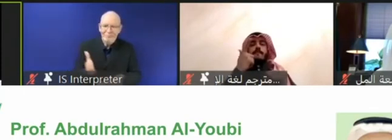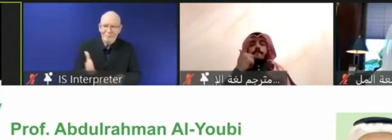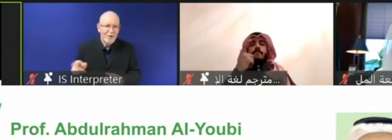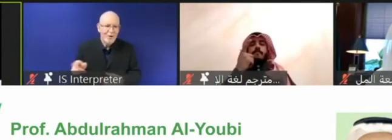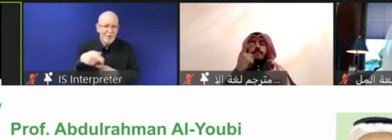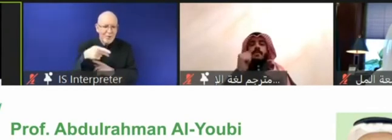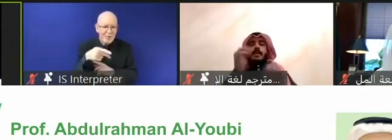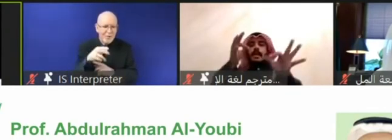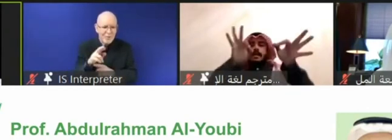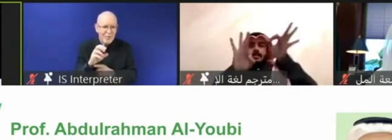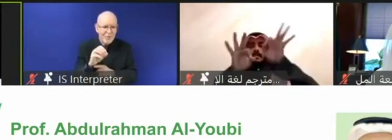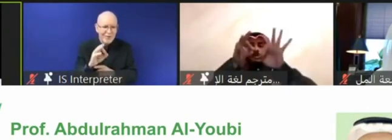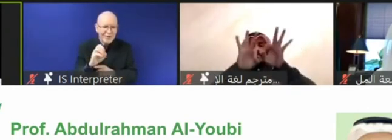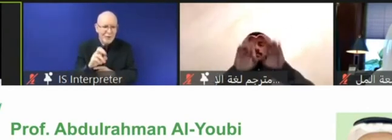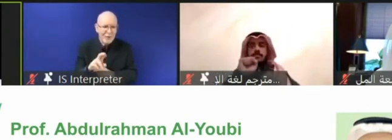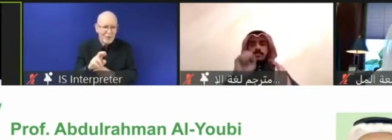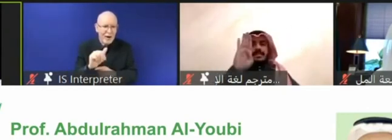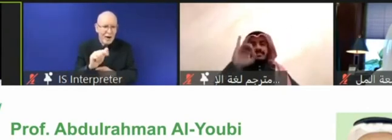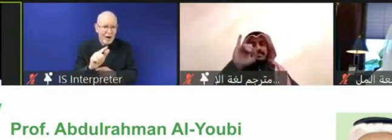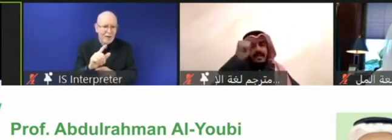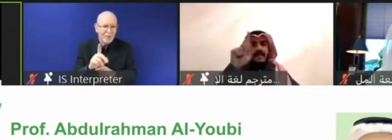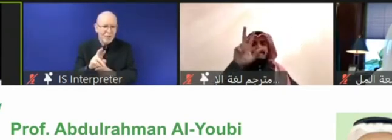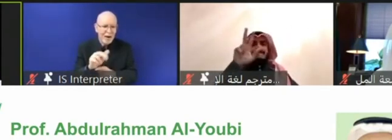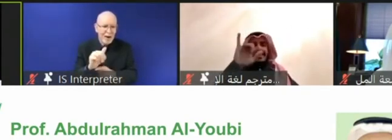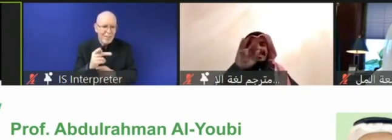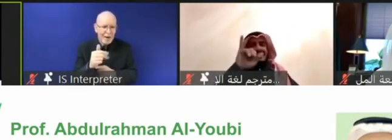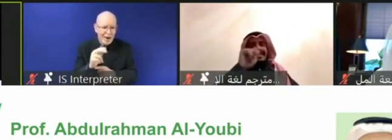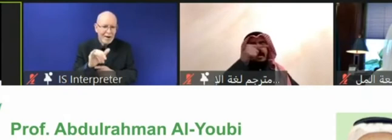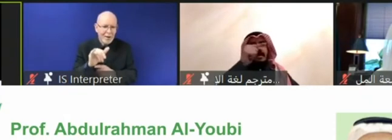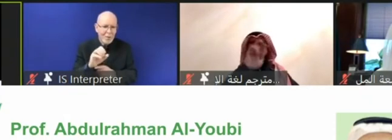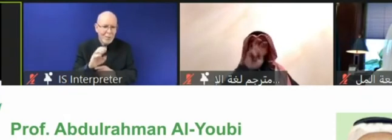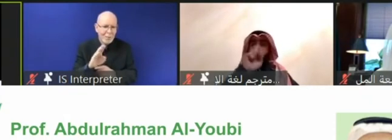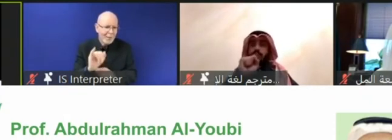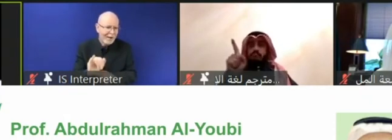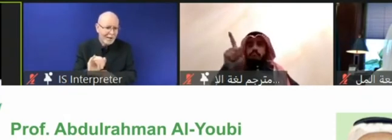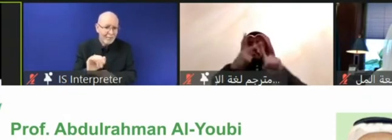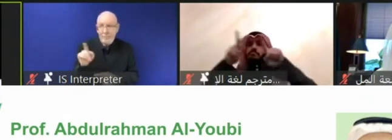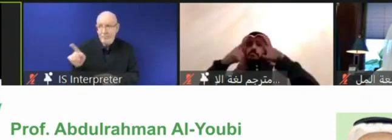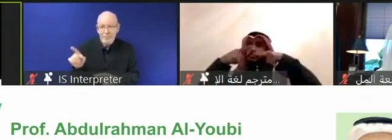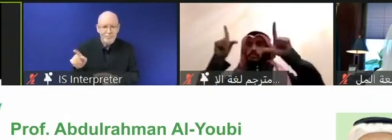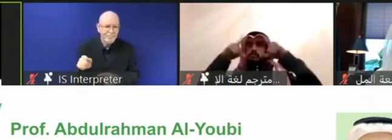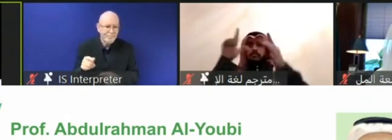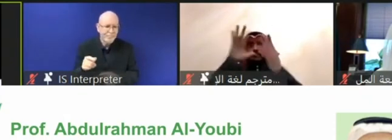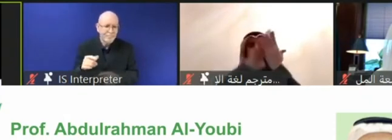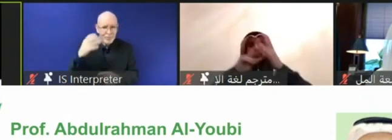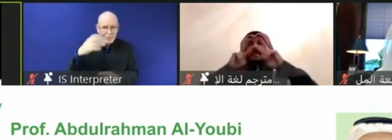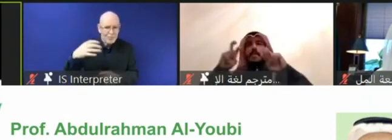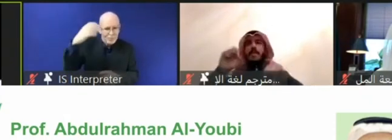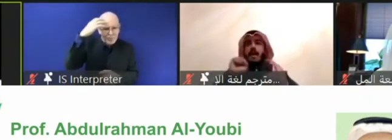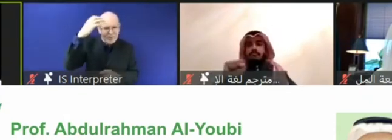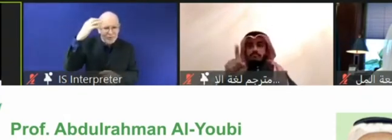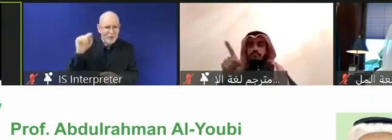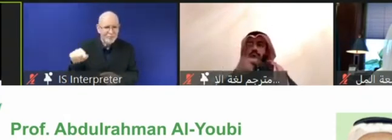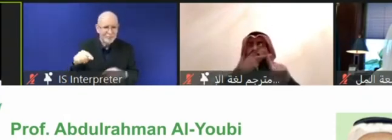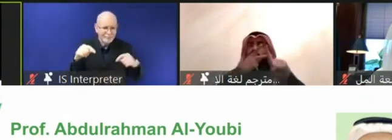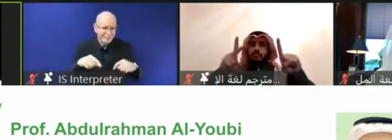KAU. He has so many publications, including publications for the advancement